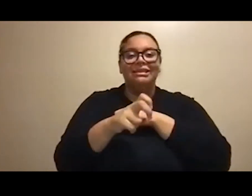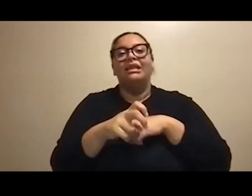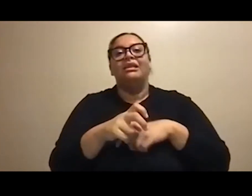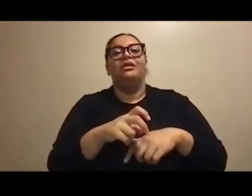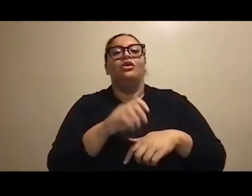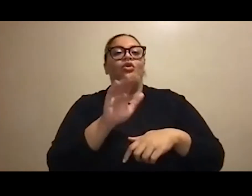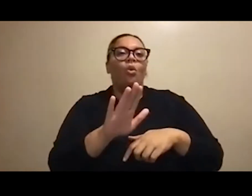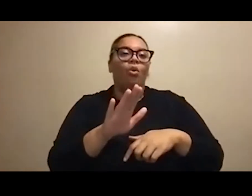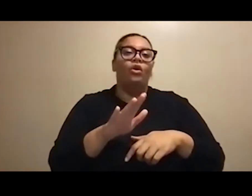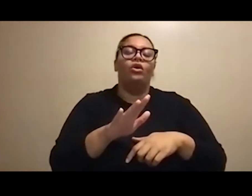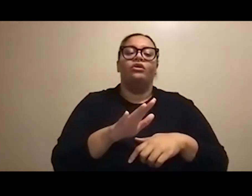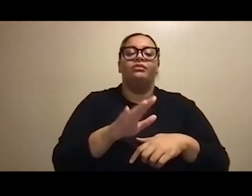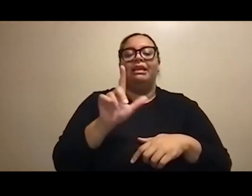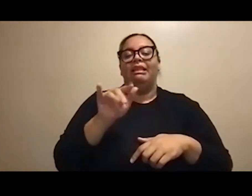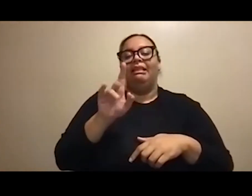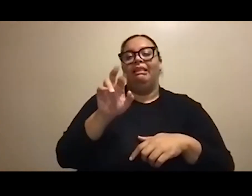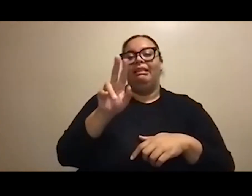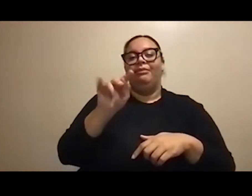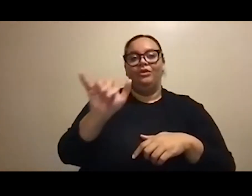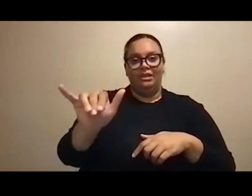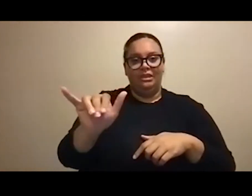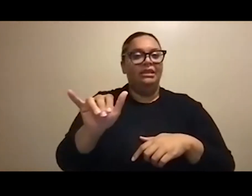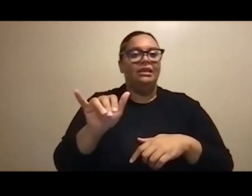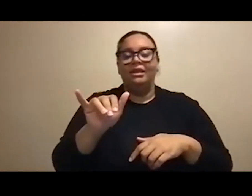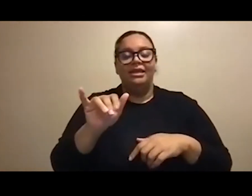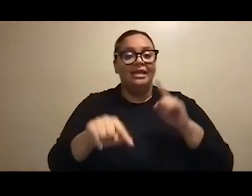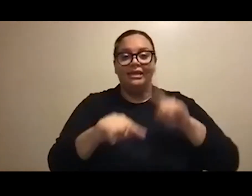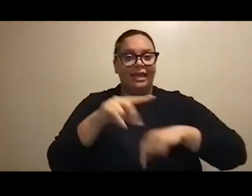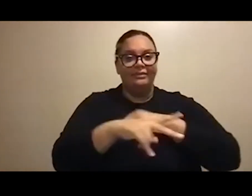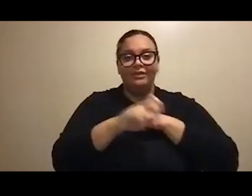unless they do it lawfully. Again, that word lawfully means